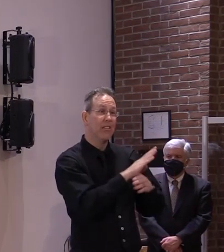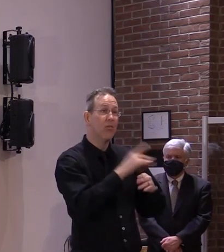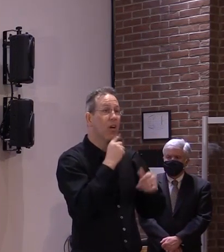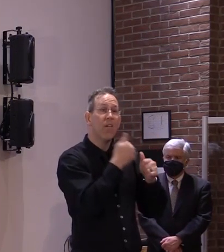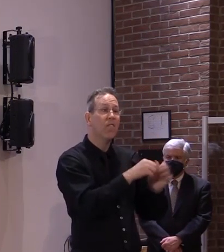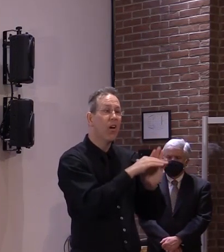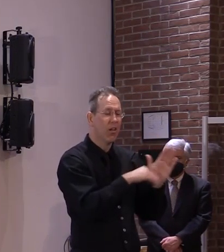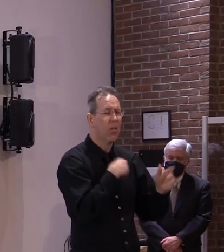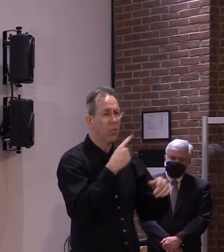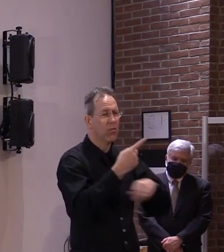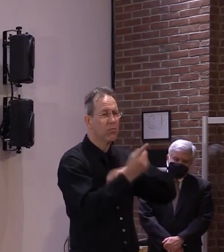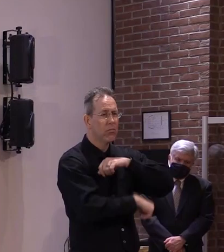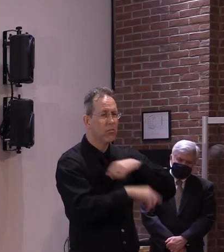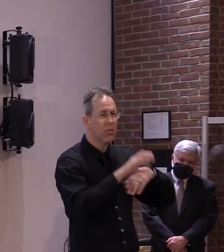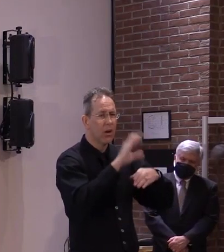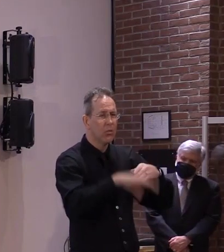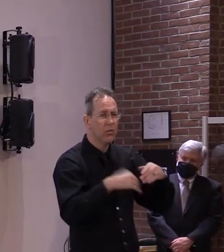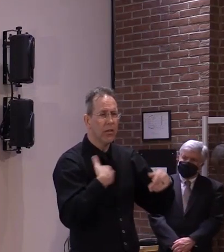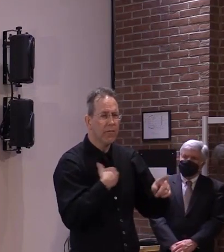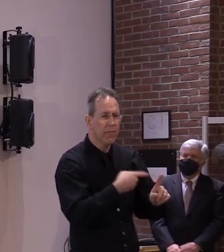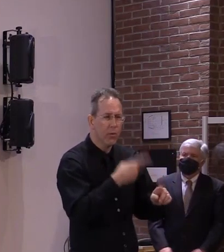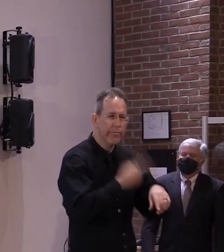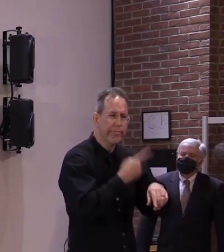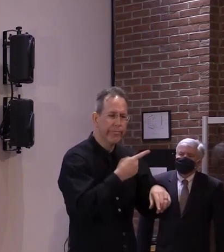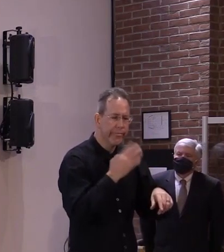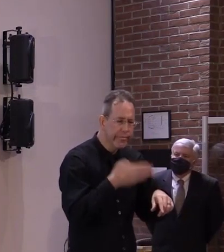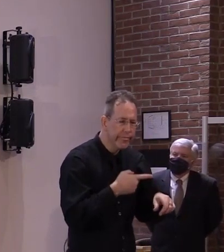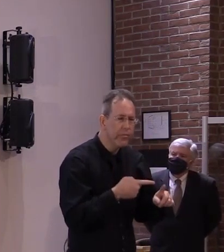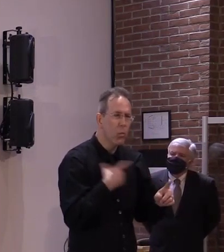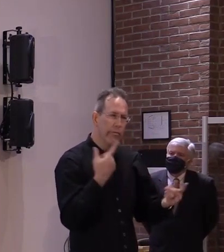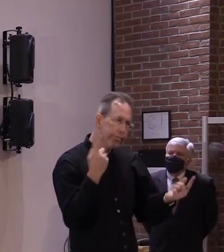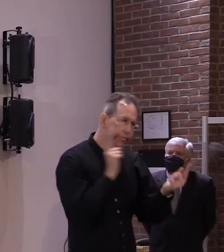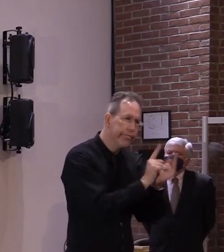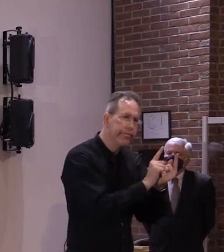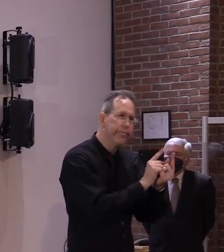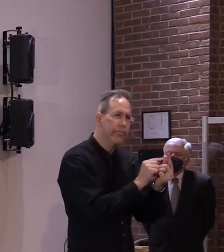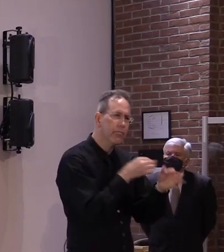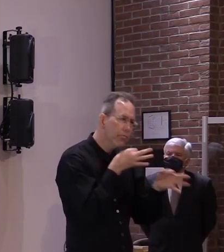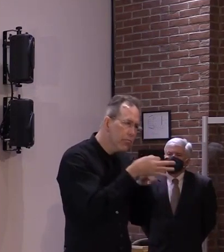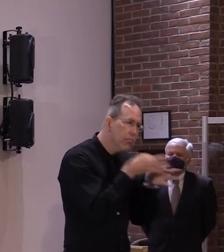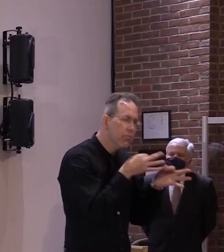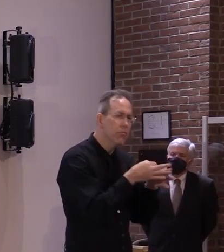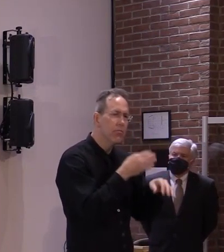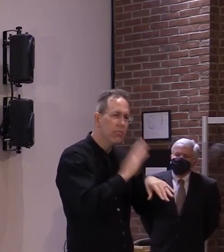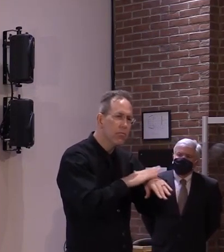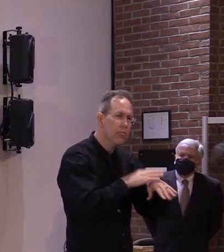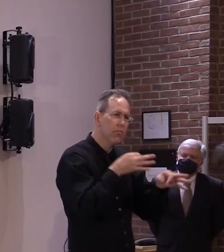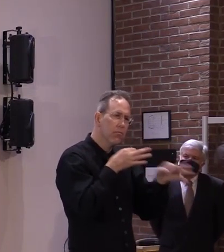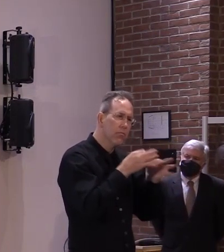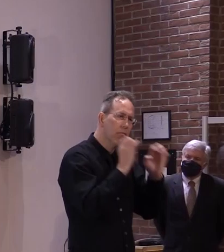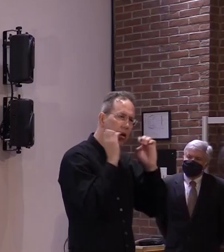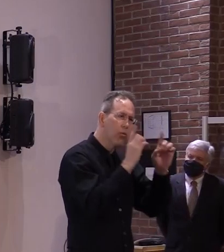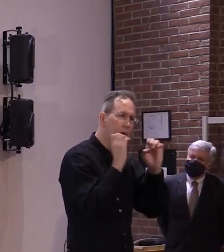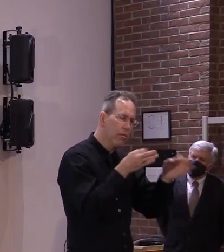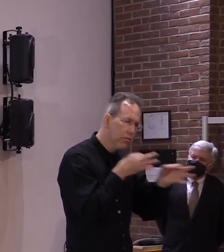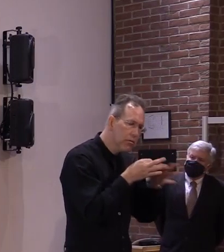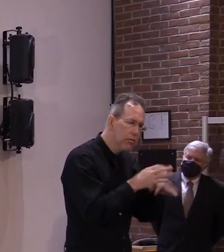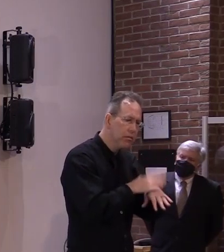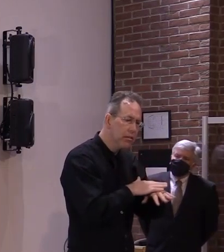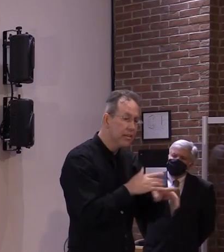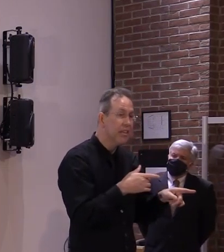that they understand what our guidelines are, but if they just refuse, as we saw in Rutland, for instance, with